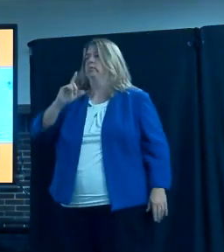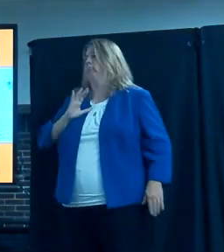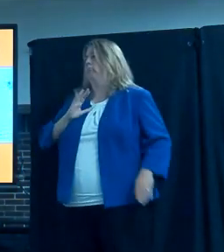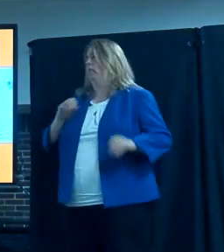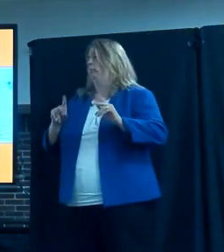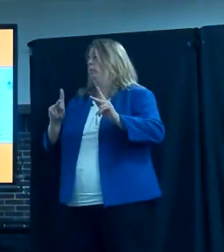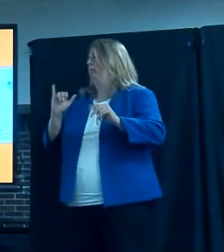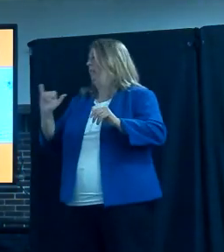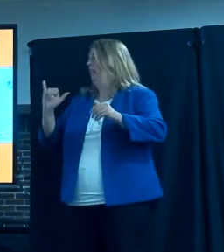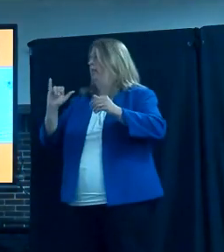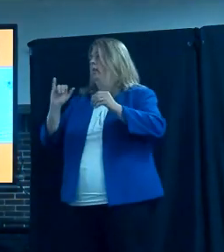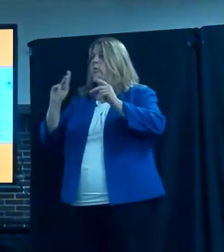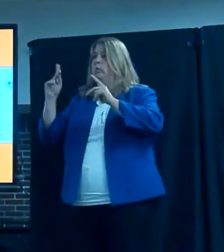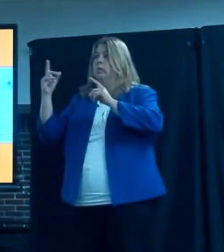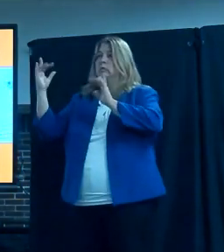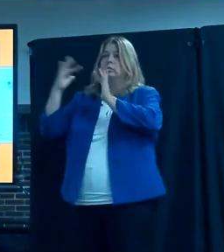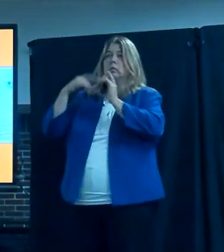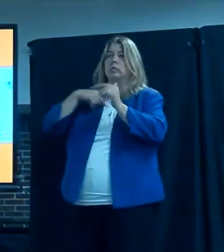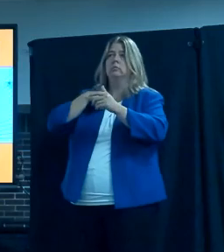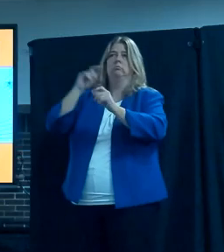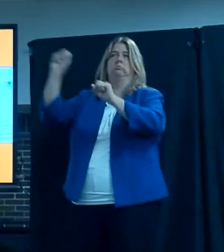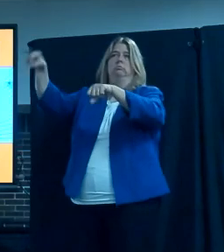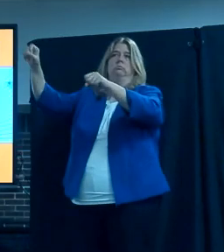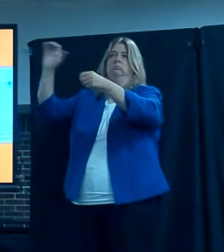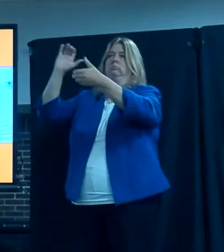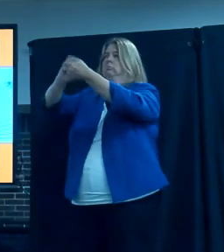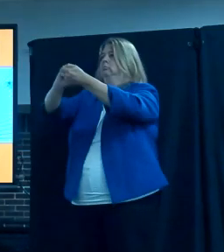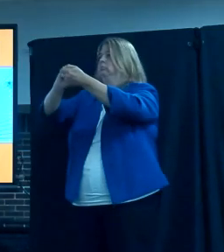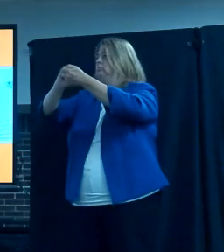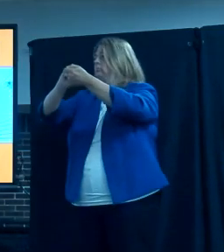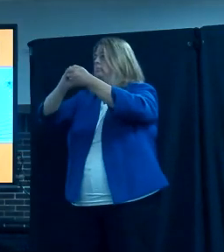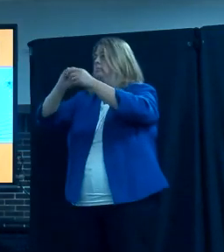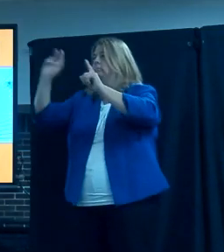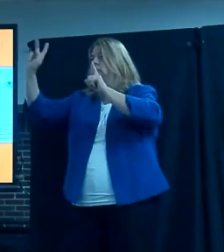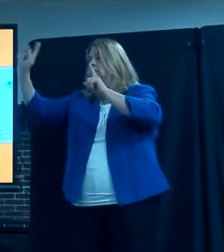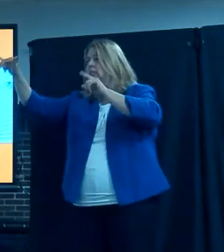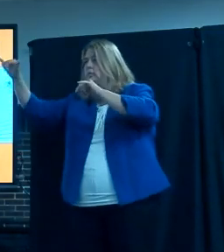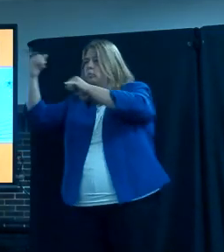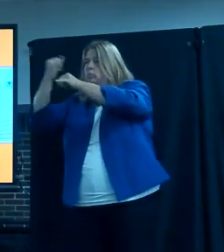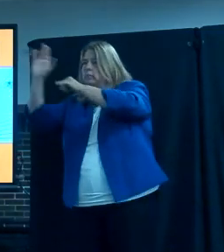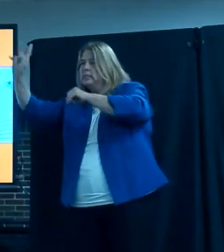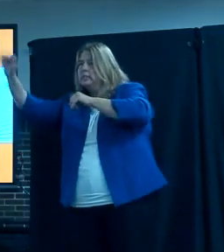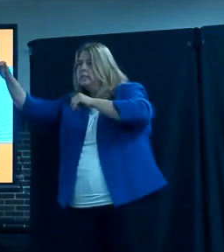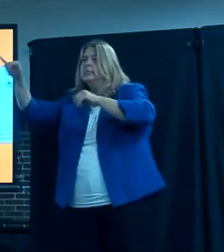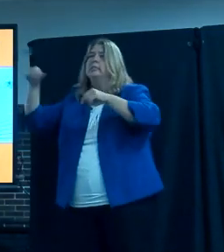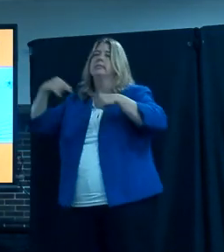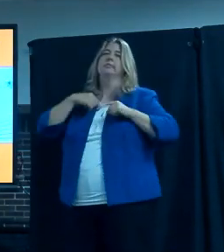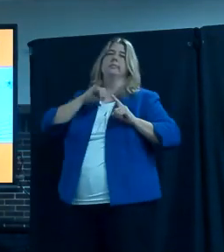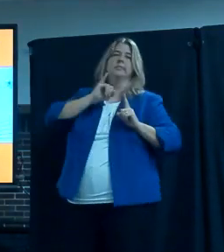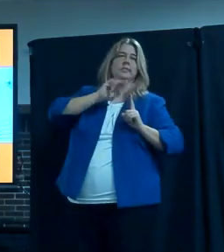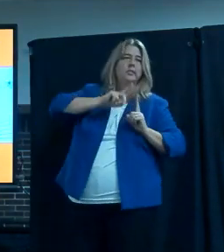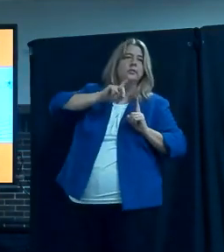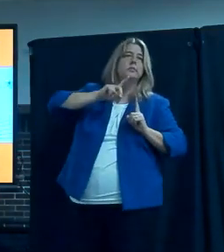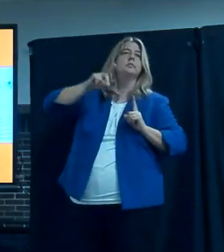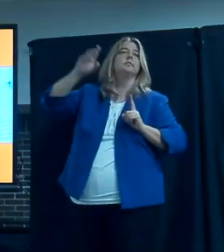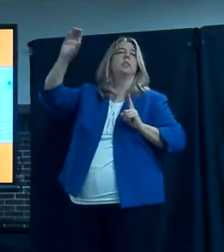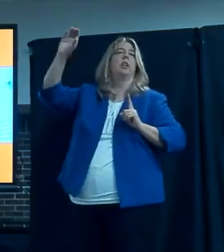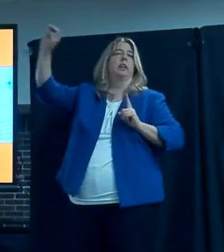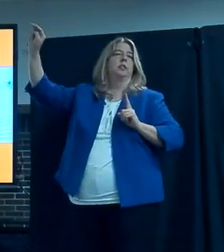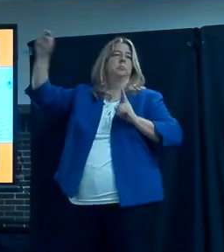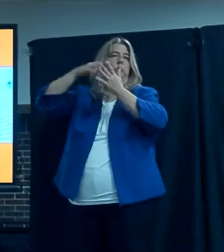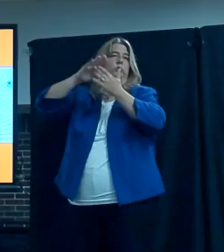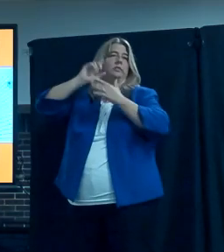Nice job. Really, what a phenomenal opportunity. When they reached out, when the University of Rochester reached out, there were other